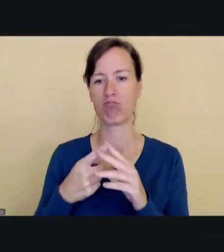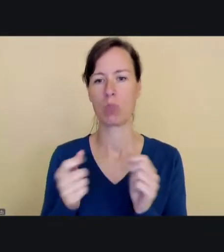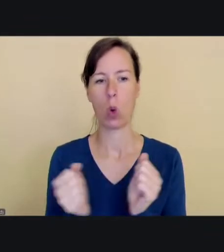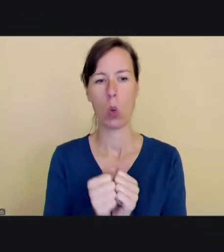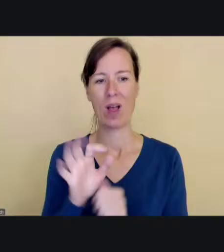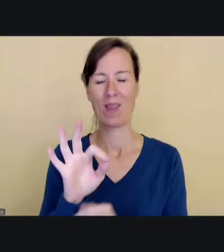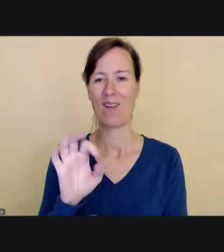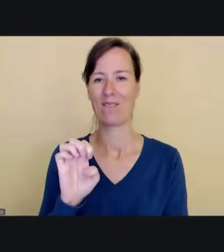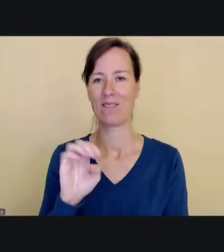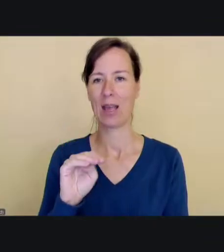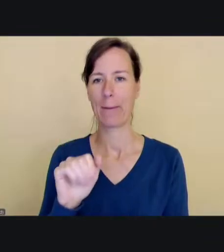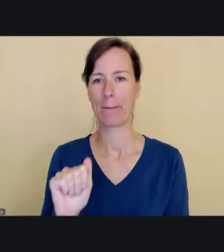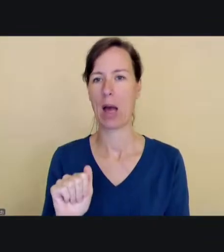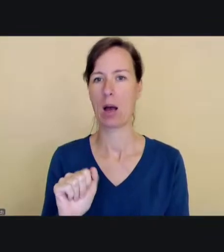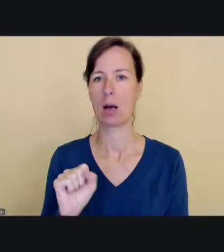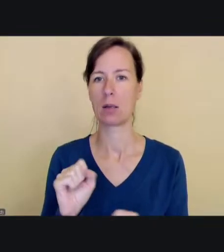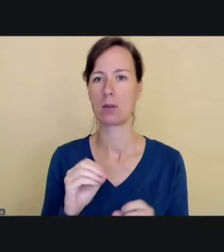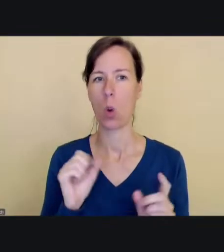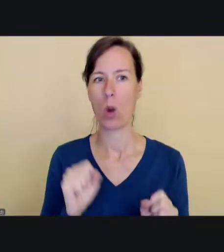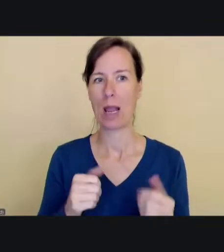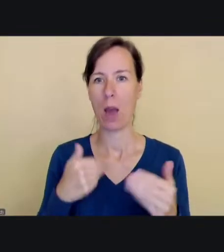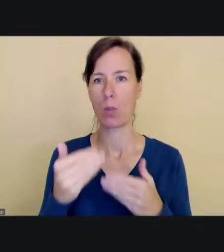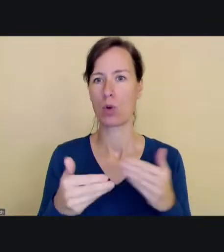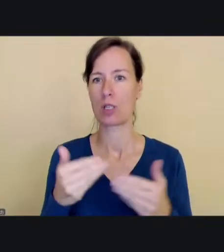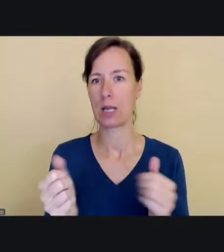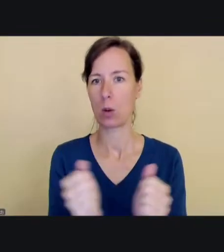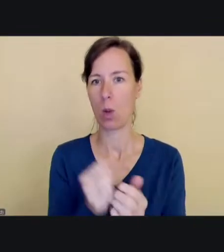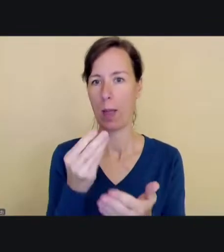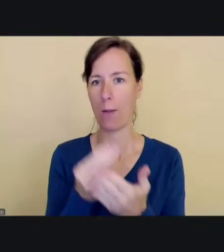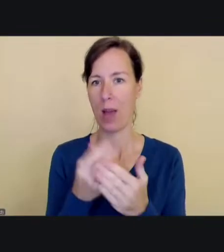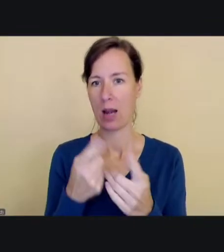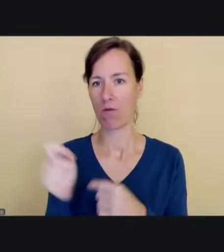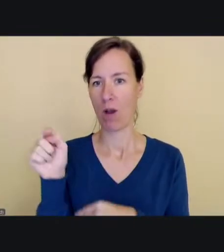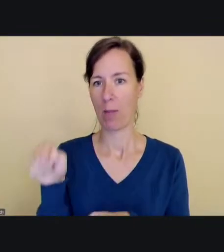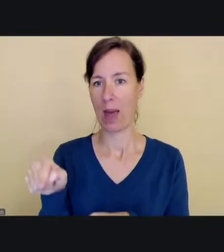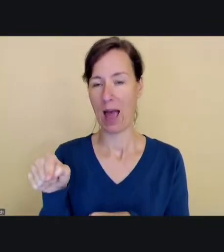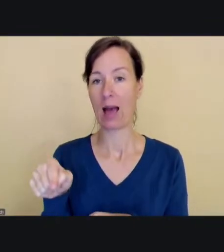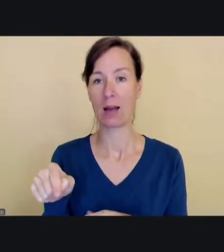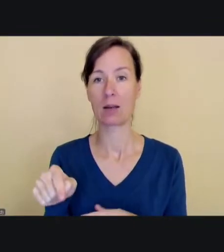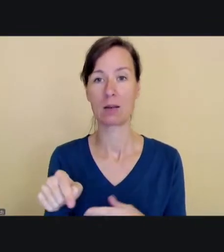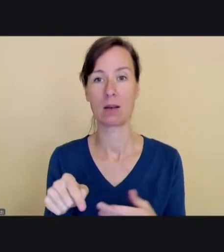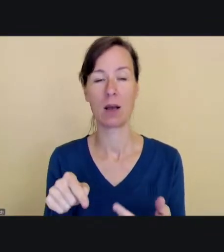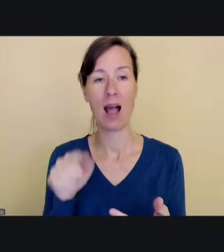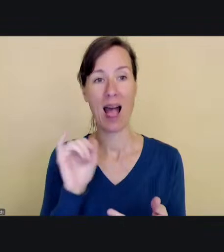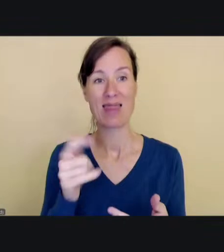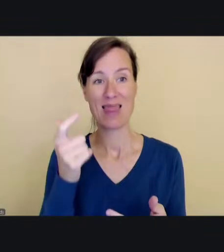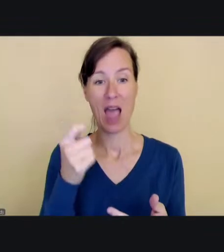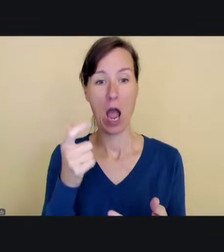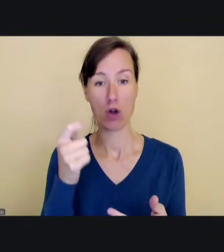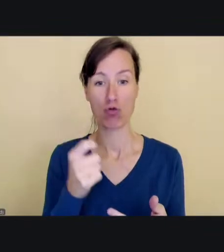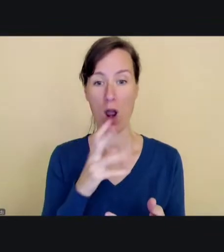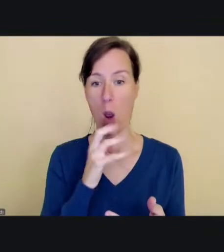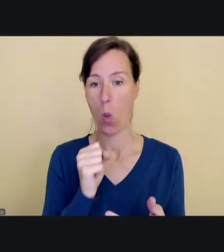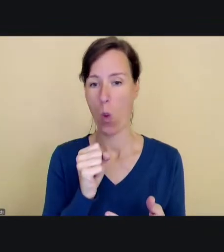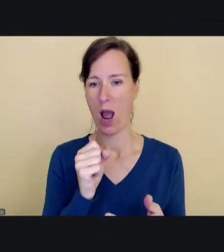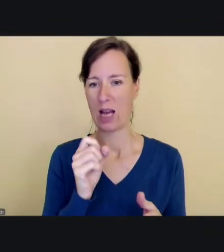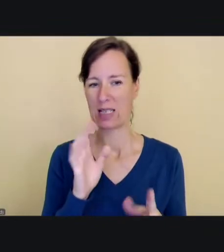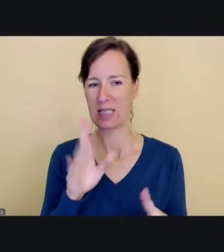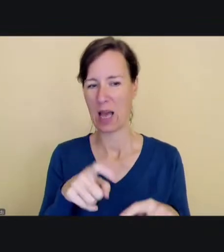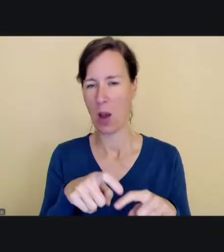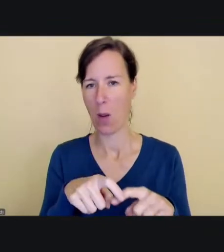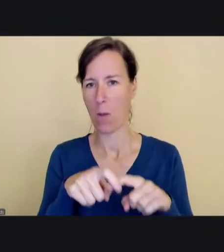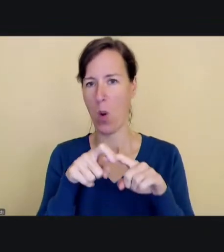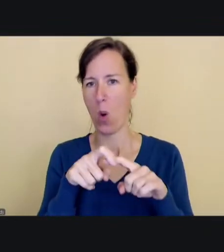with the monies from that. I don't know if you all know, but that grant was kind of put on pause during the beginning of